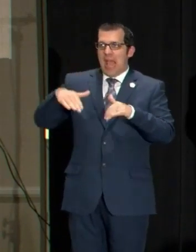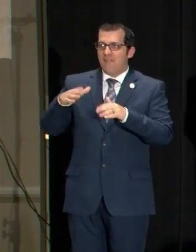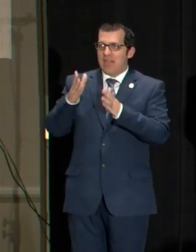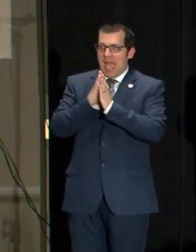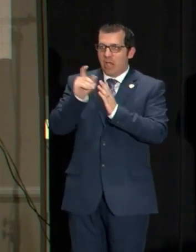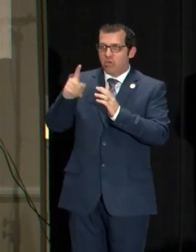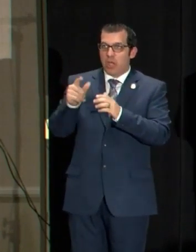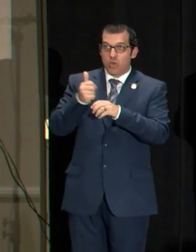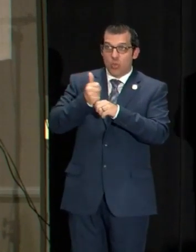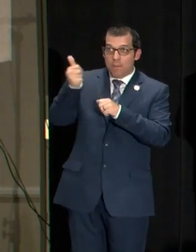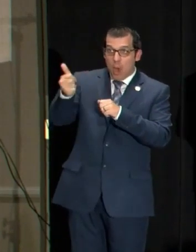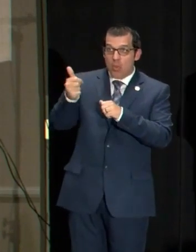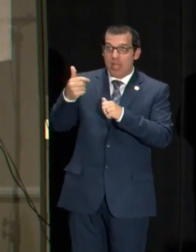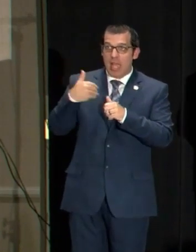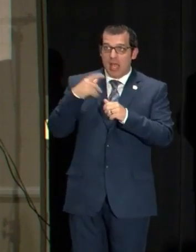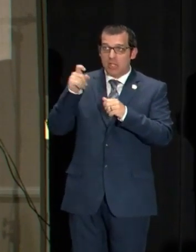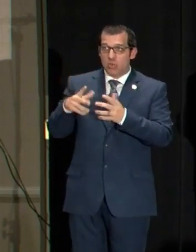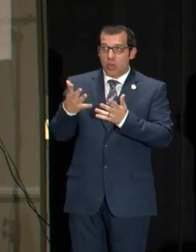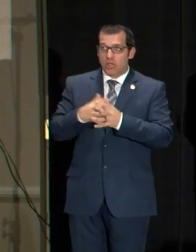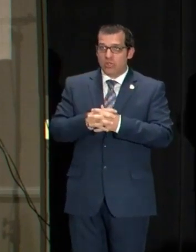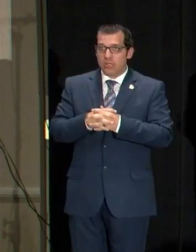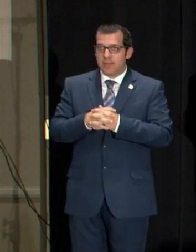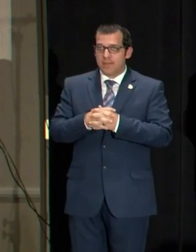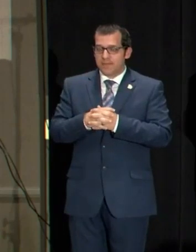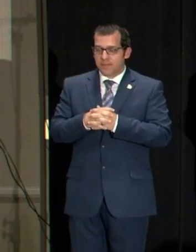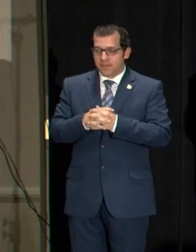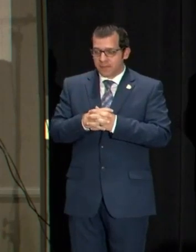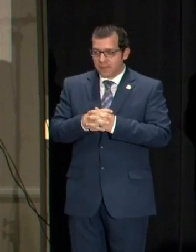asked a question remotely that has a question? Yes,